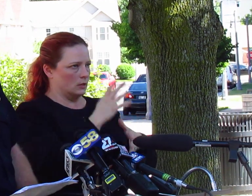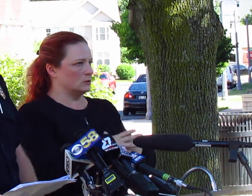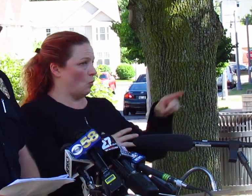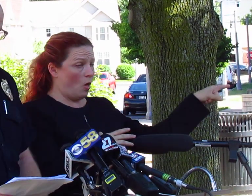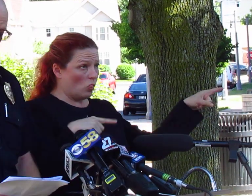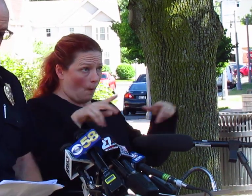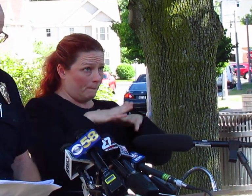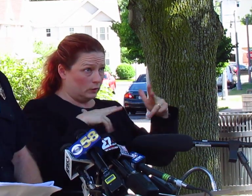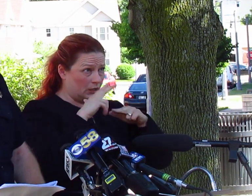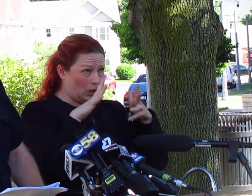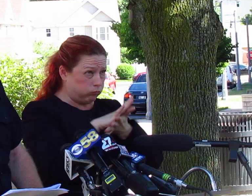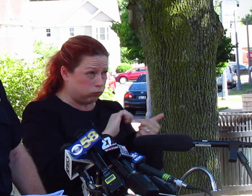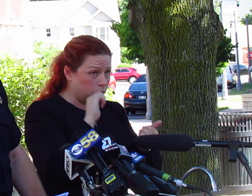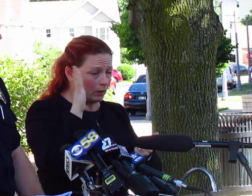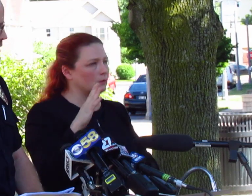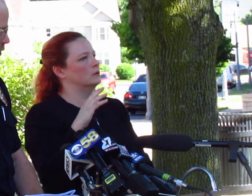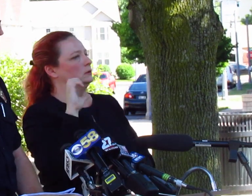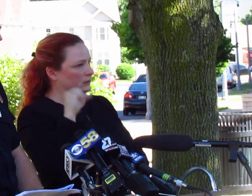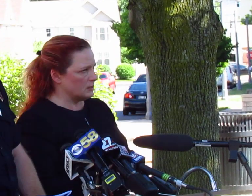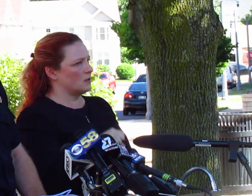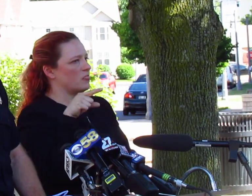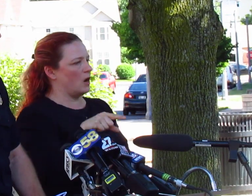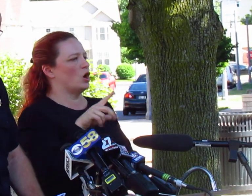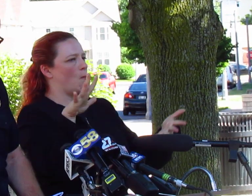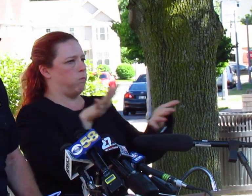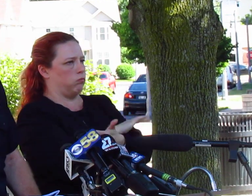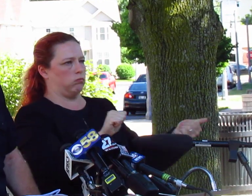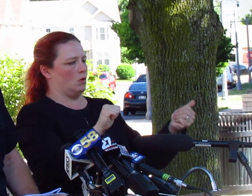They're going to be gone. They're classified as destroyed.